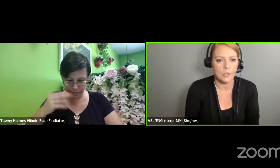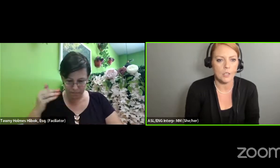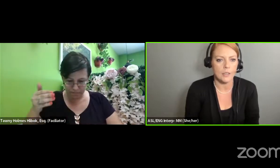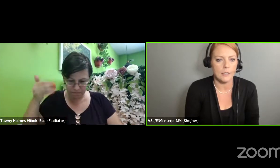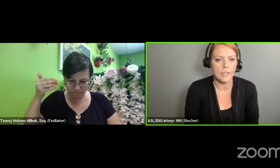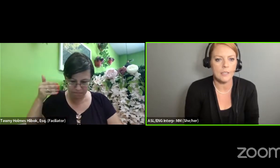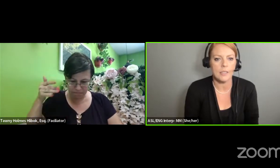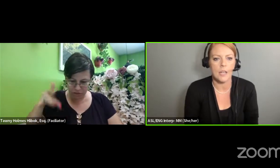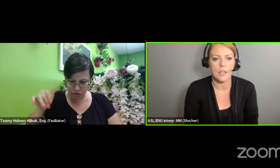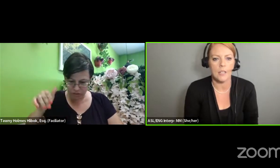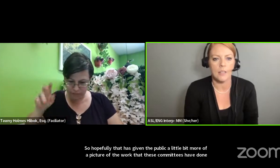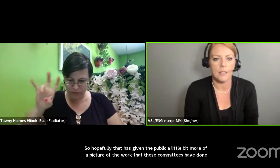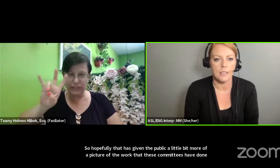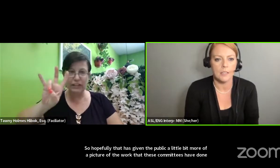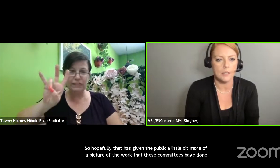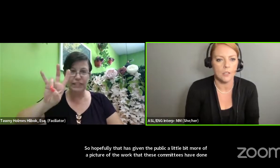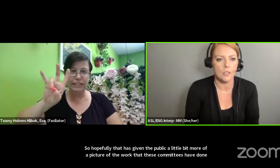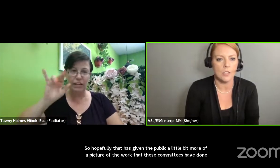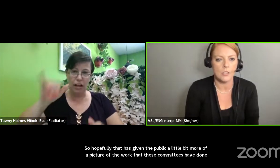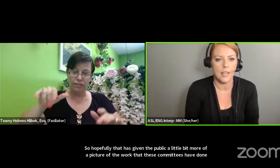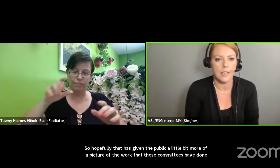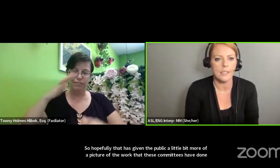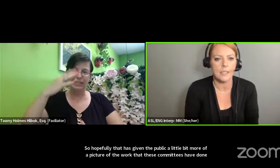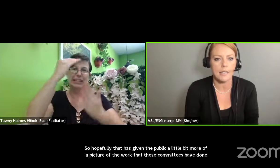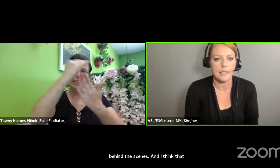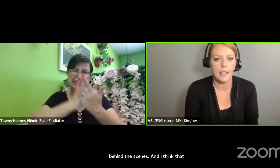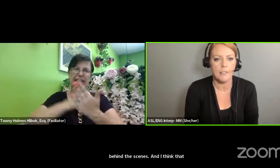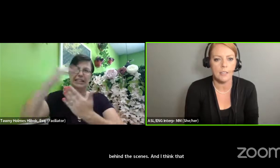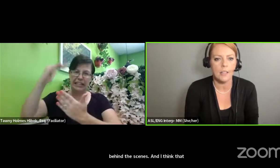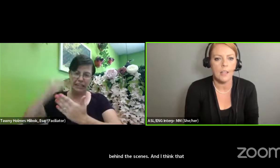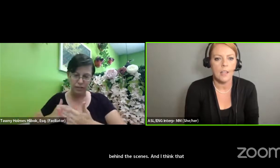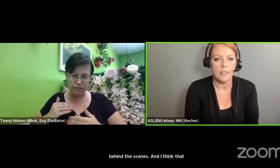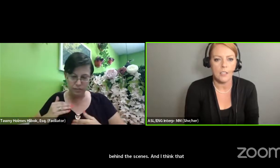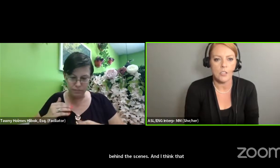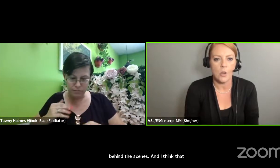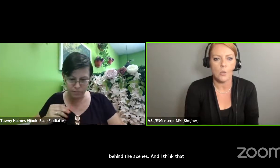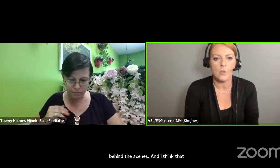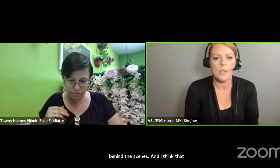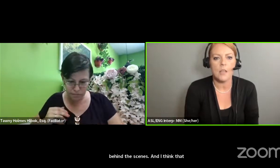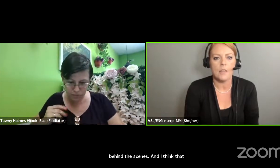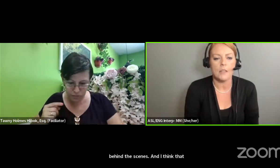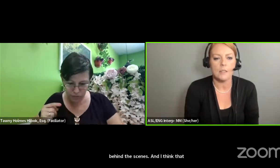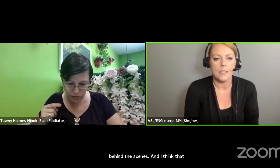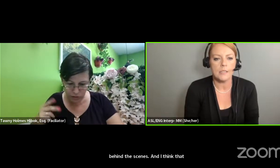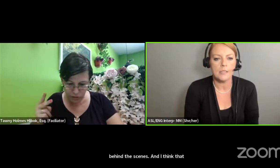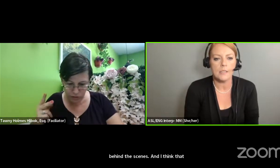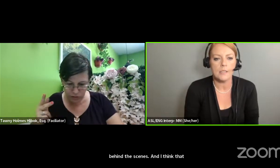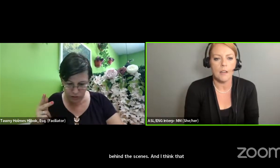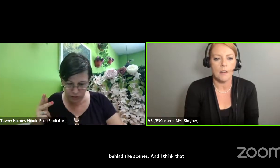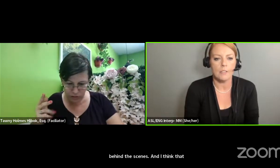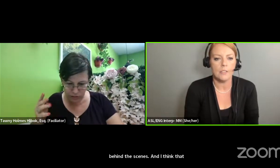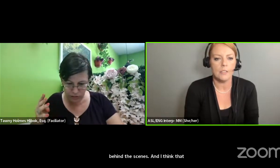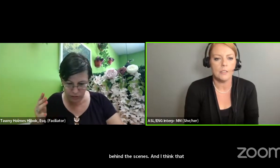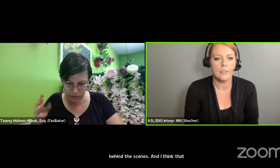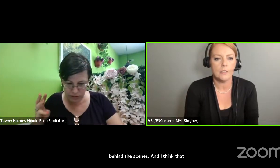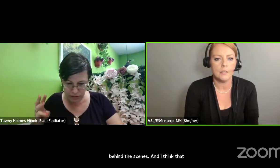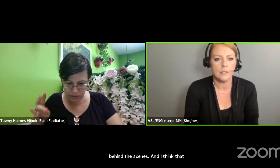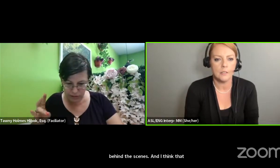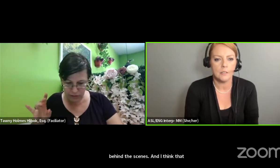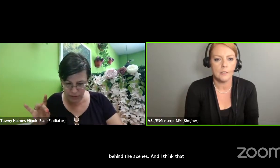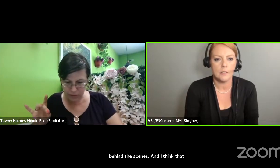think that you can look at the list on the earlier slide, slide 7, that shows the lists of